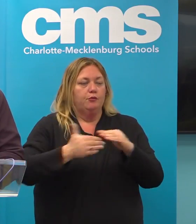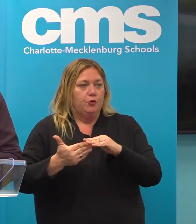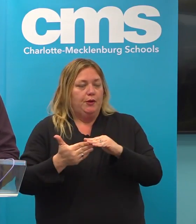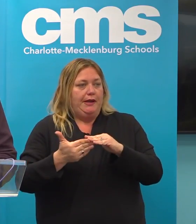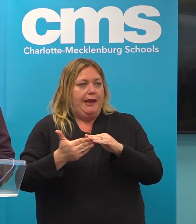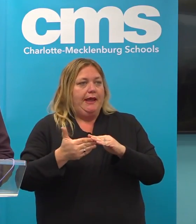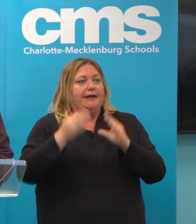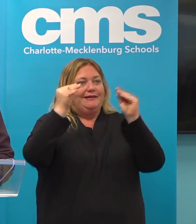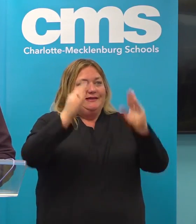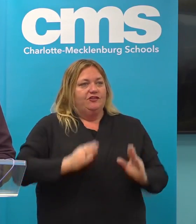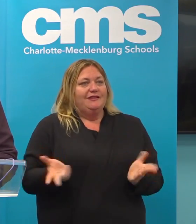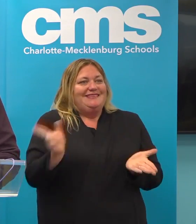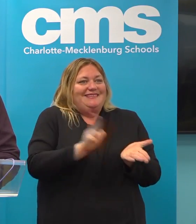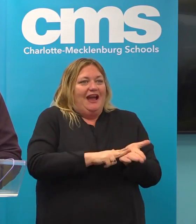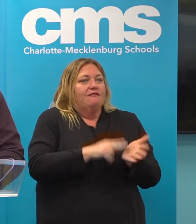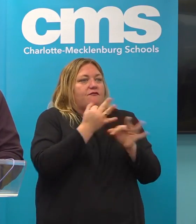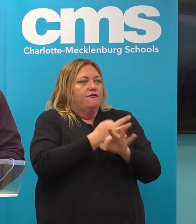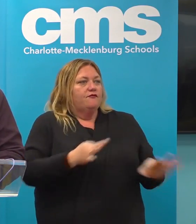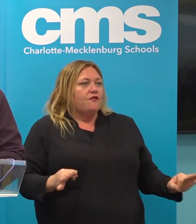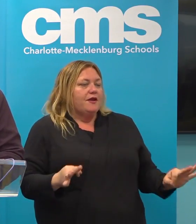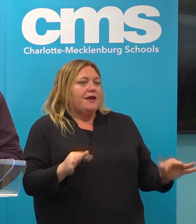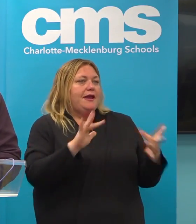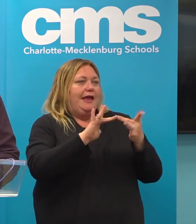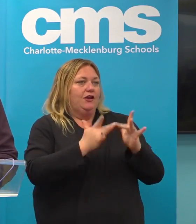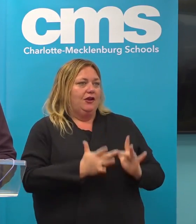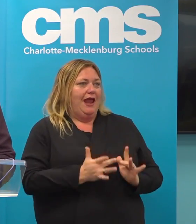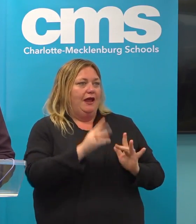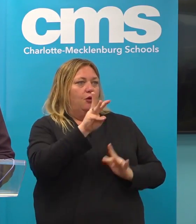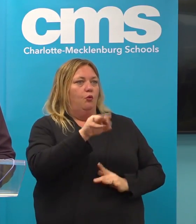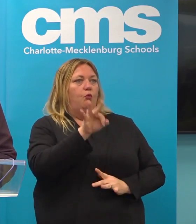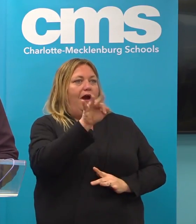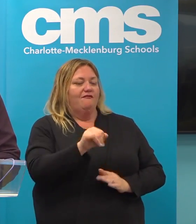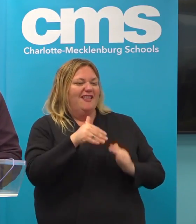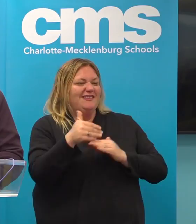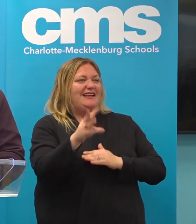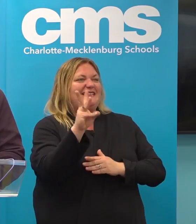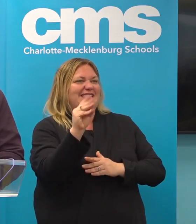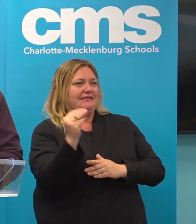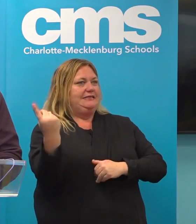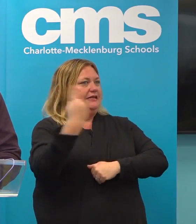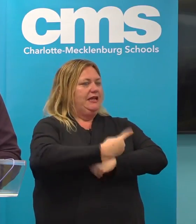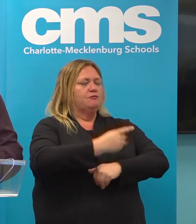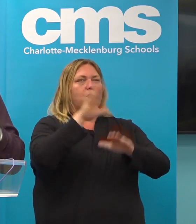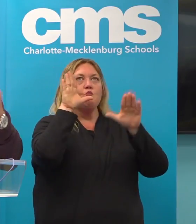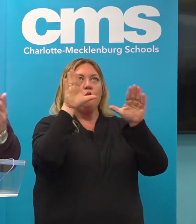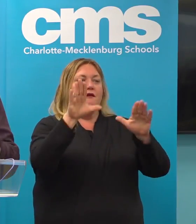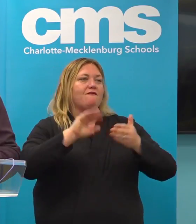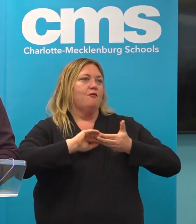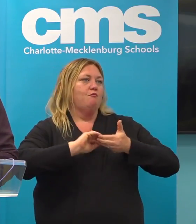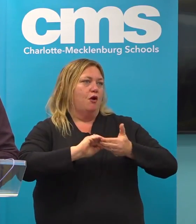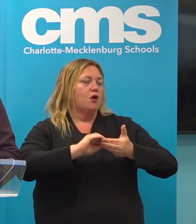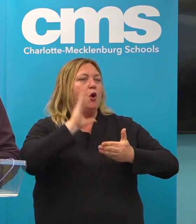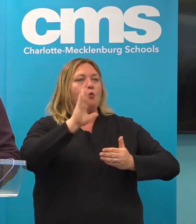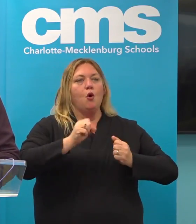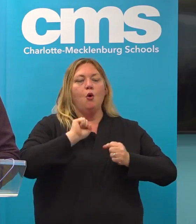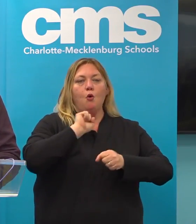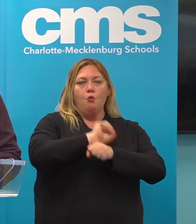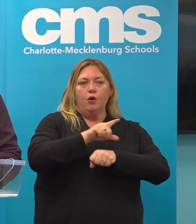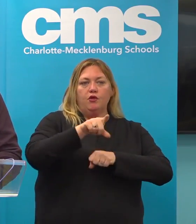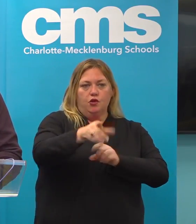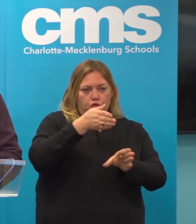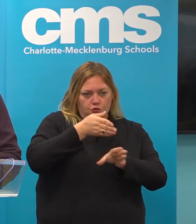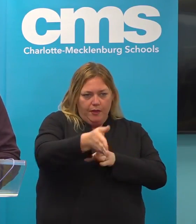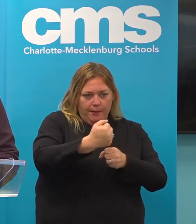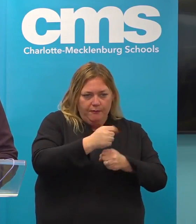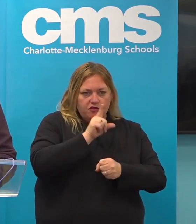for free Wi-Fi internet for the next 60 days. They have been incredible partners and will work with you directly to